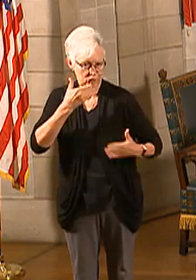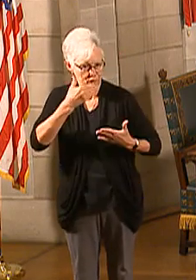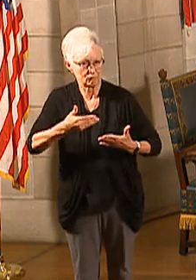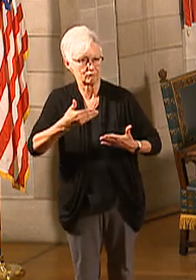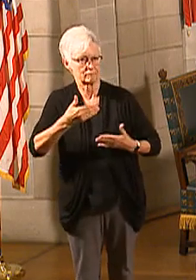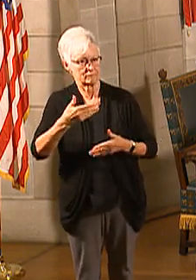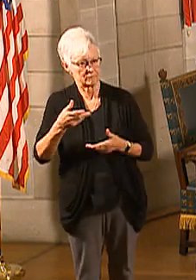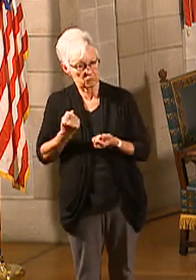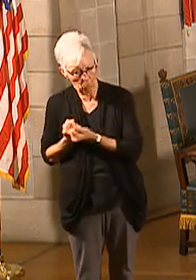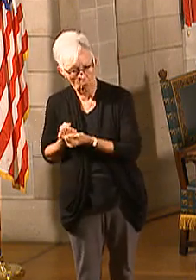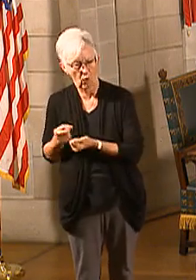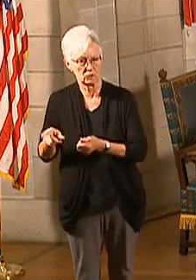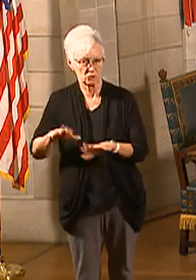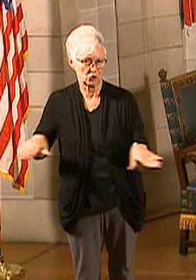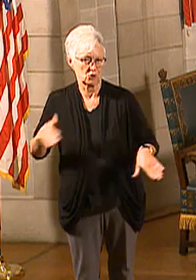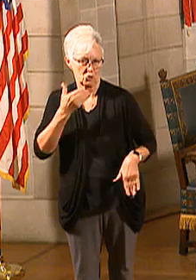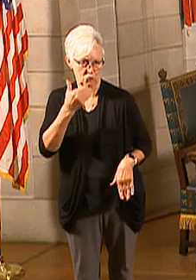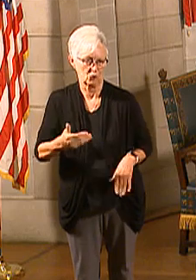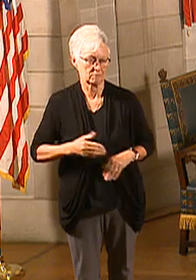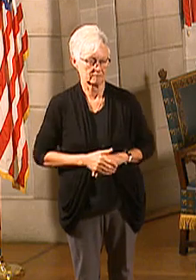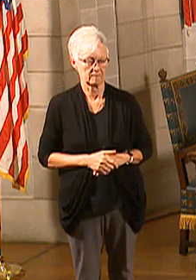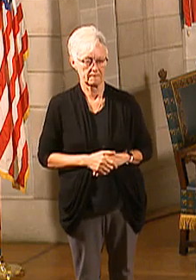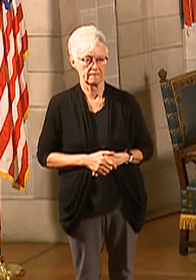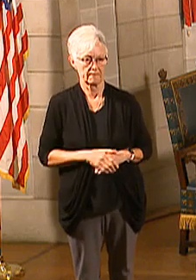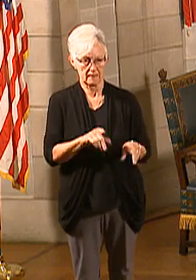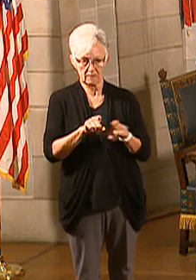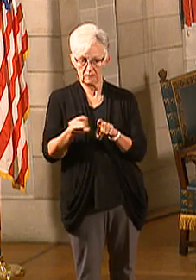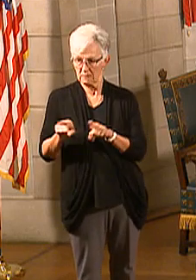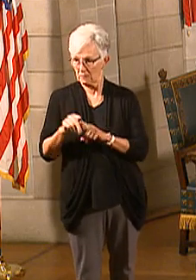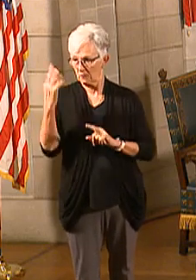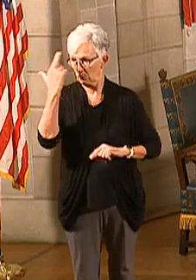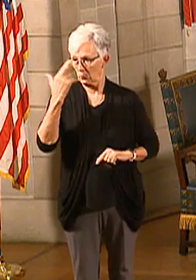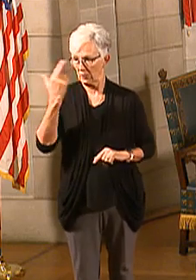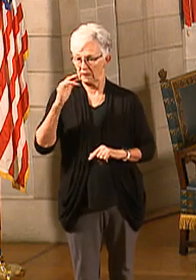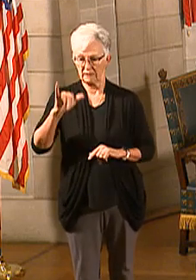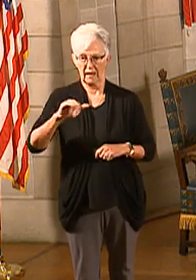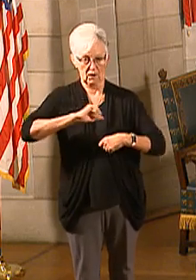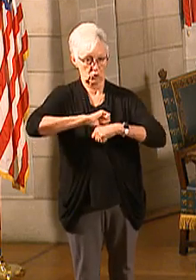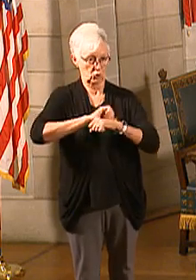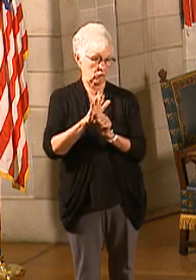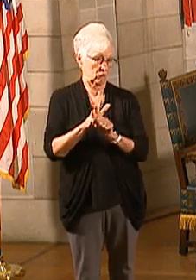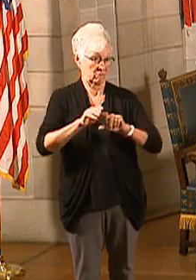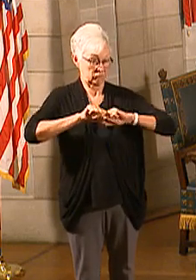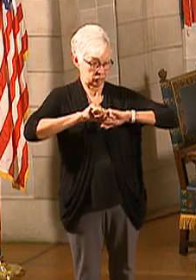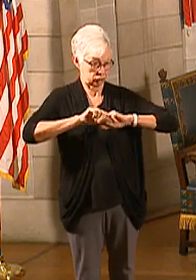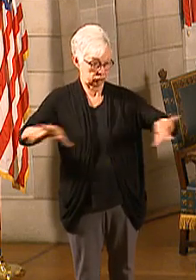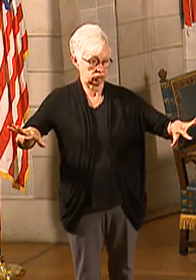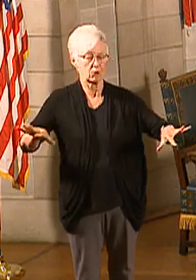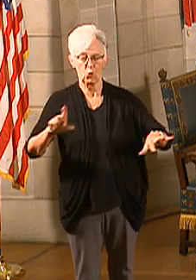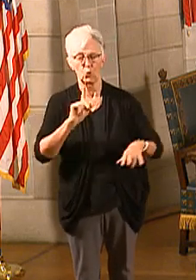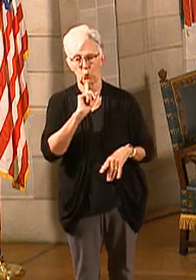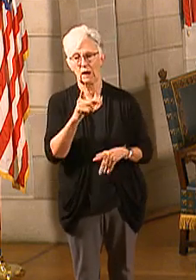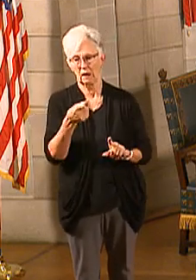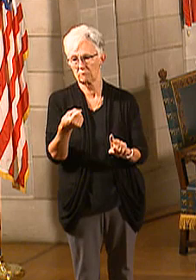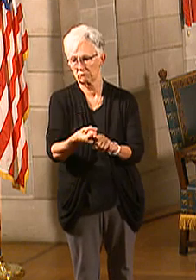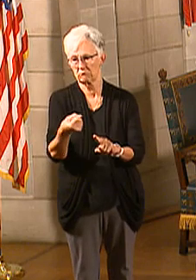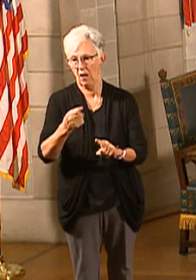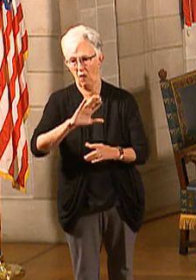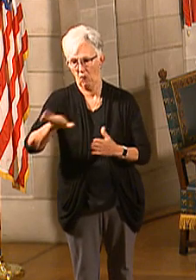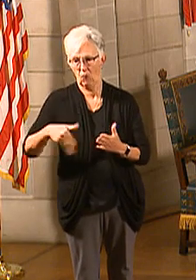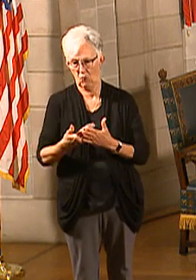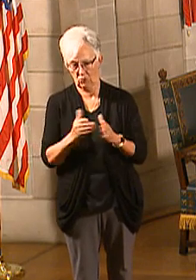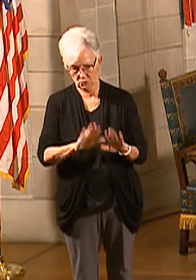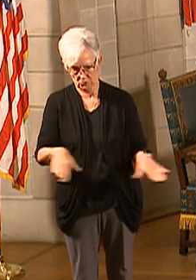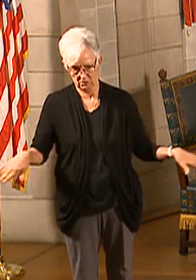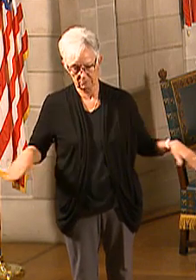here in Nebraska. But we also know that the pandemic has had an impact on kids. And I want to thank our educators who have done